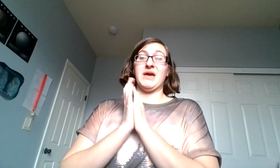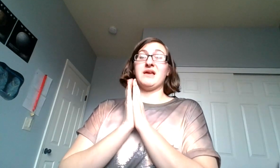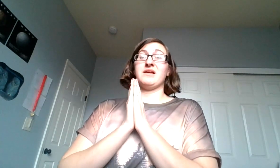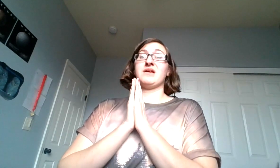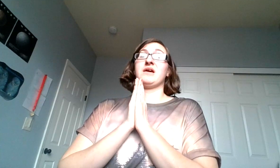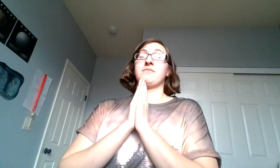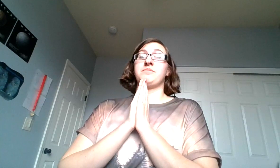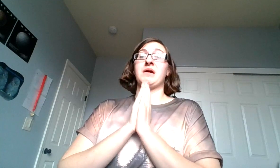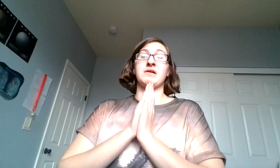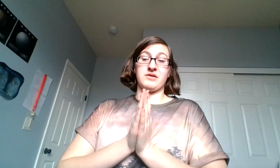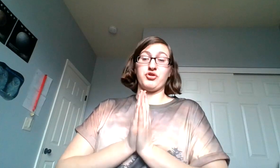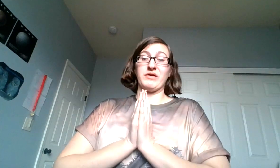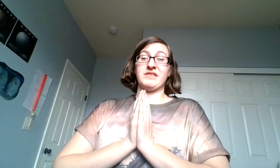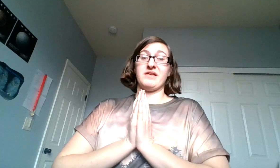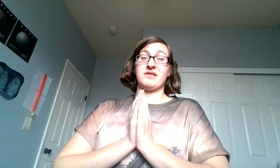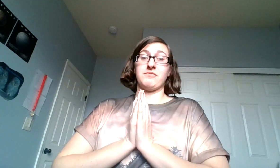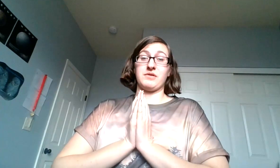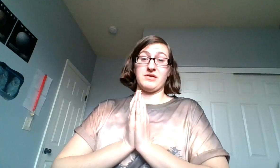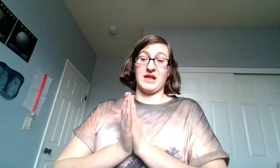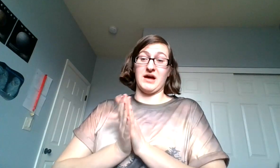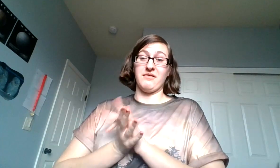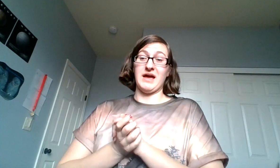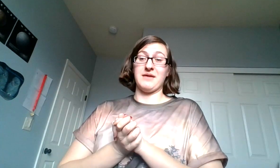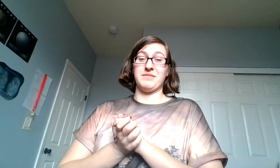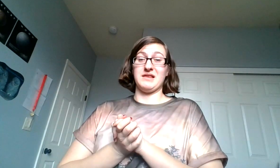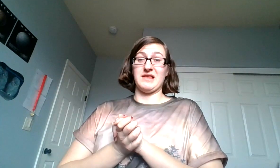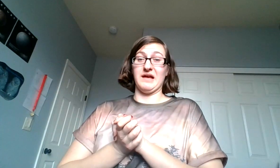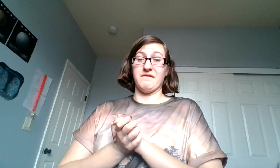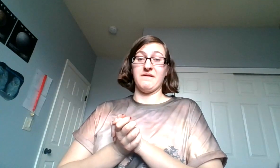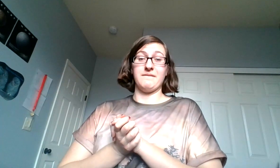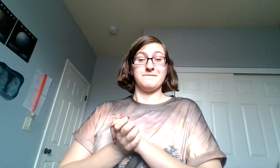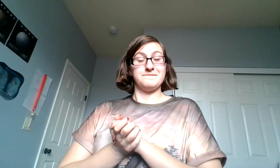Make very good choices for yourself and be safe.